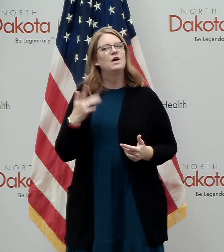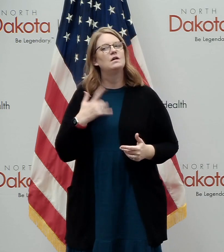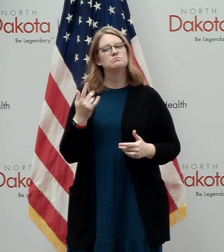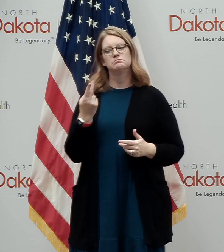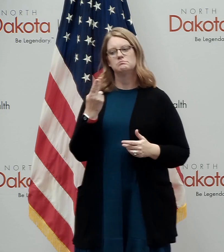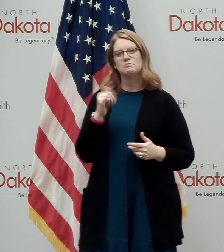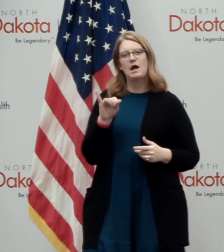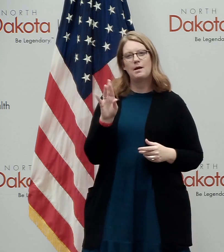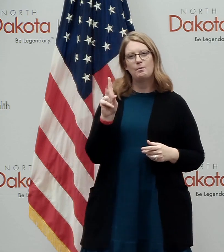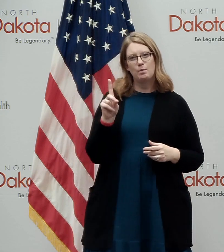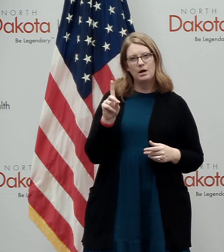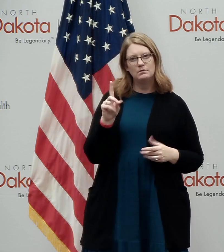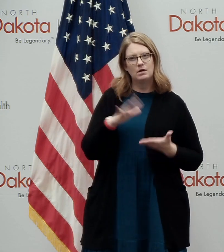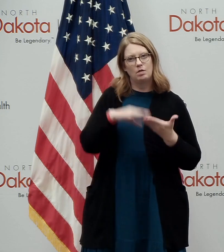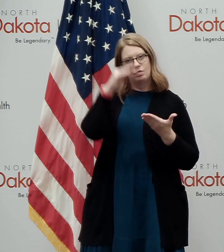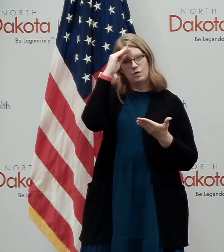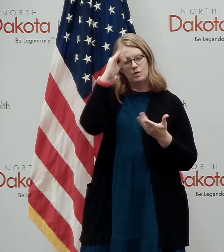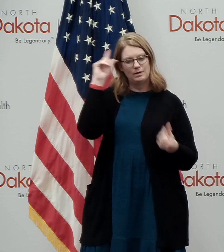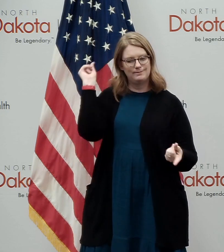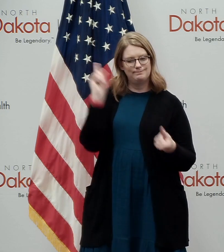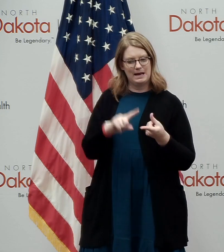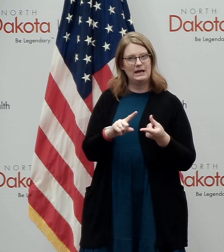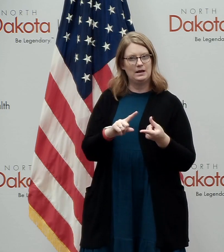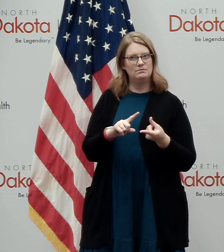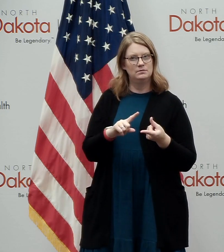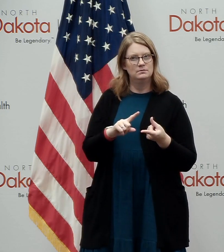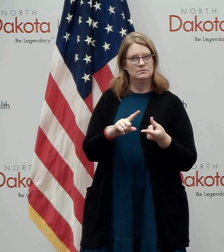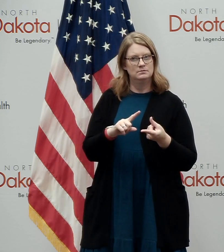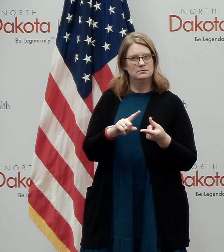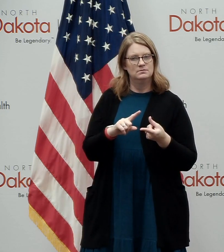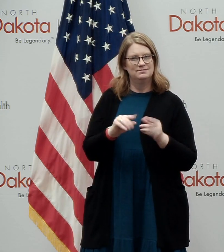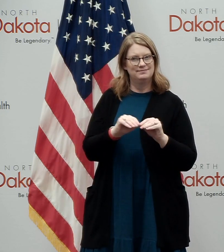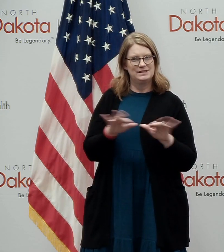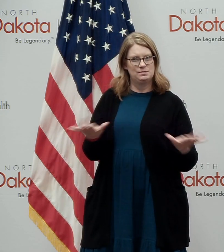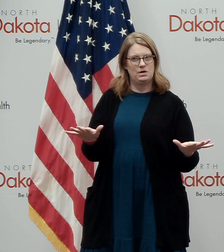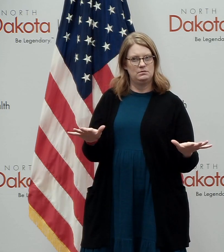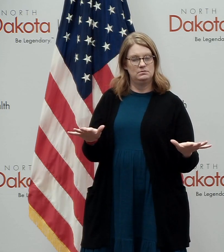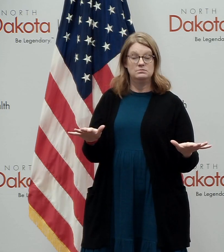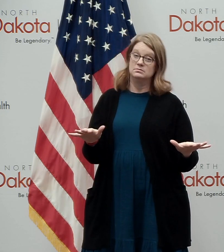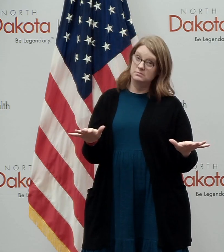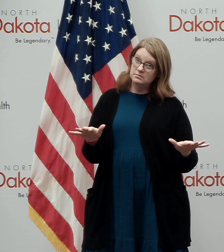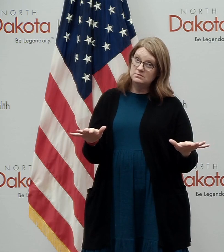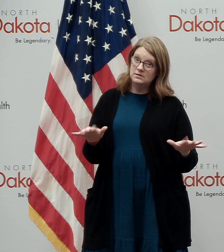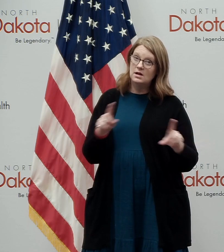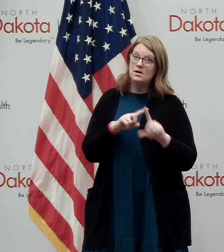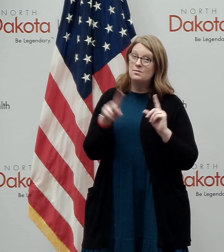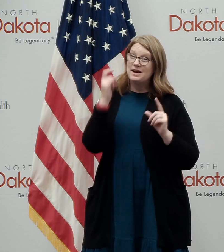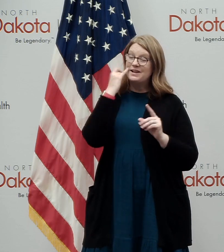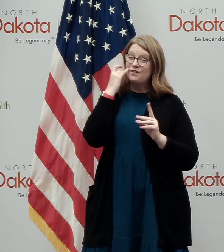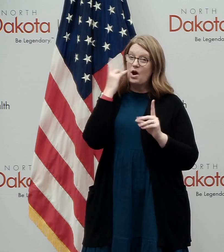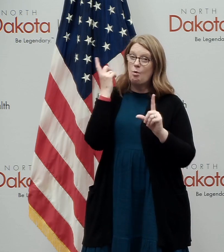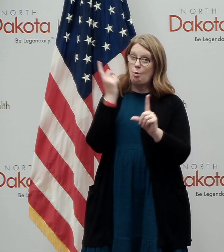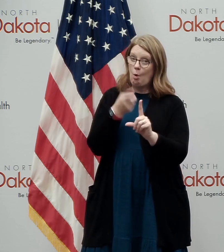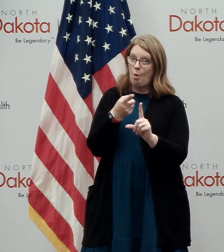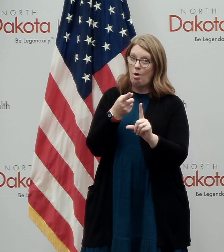help mitigate the spread of the virus, but it turns out that, again, if our goal is to reduce